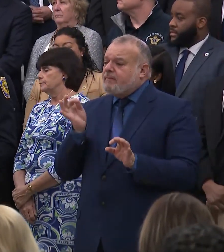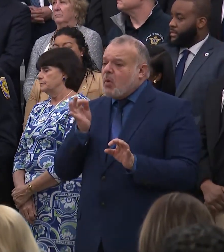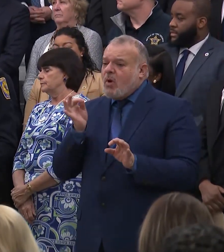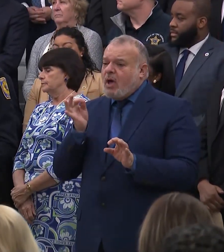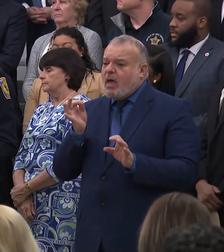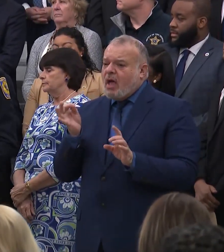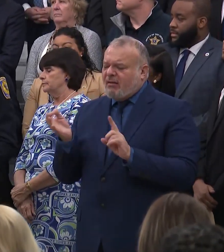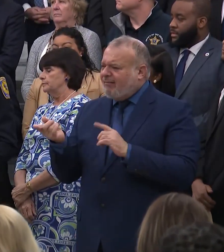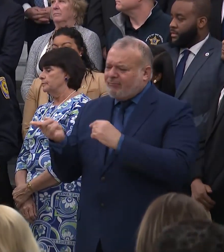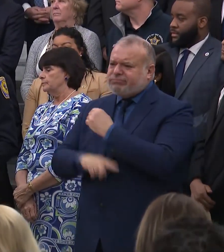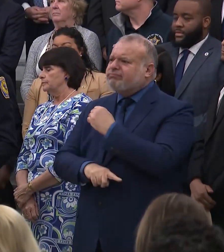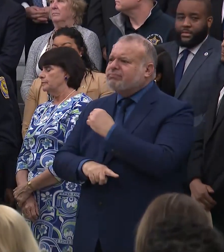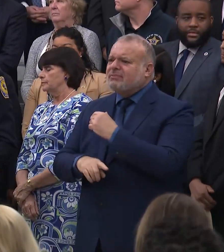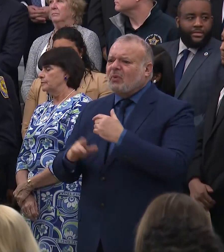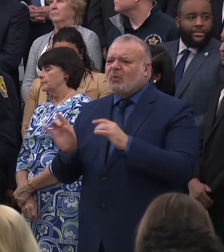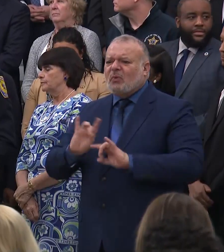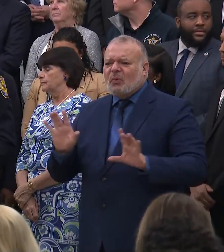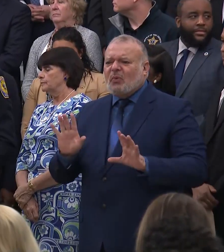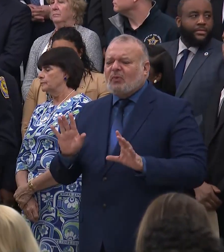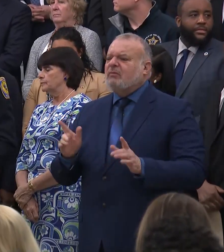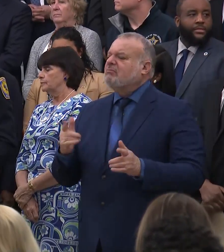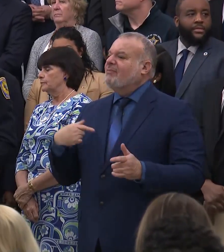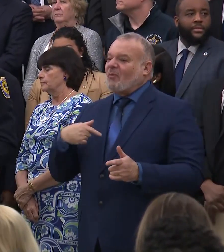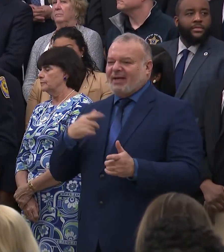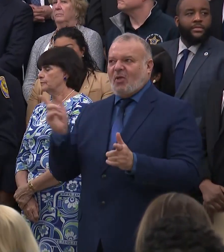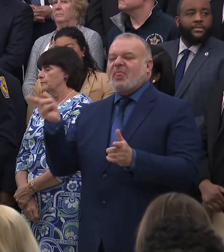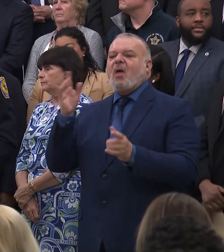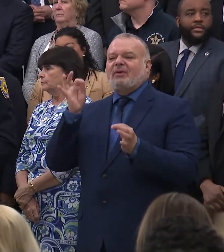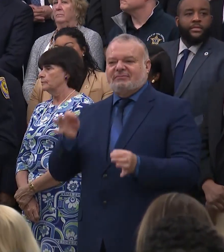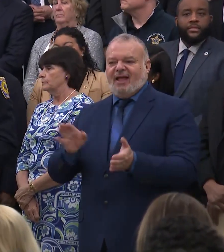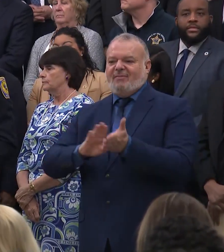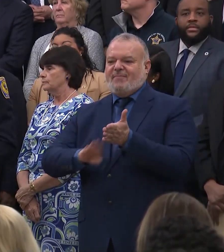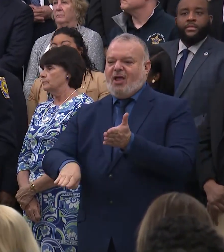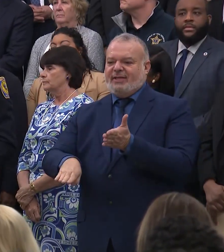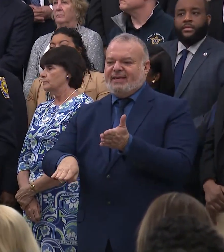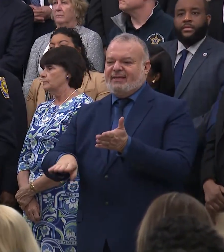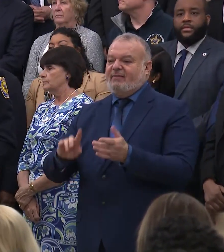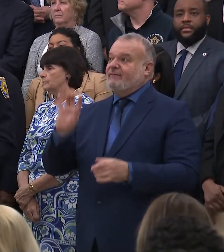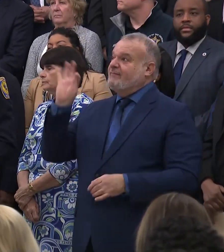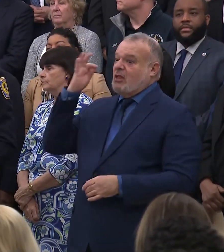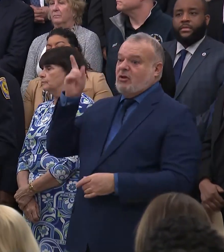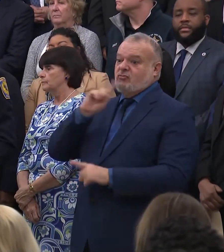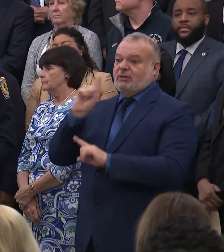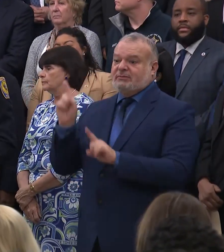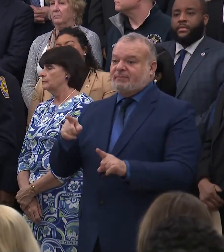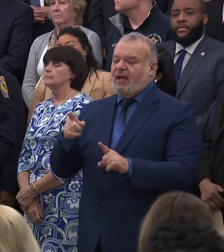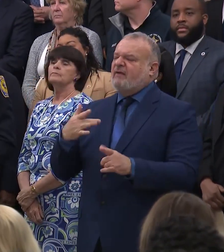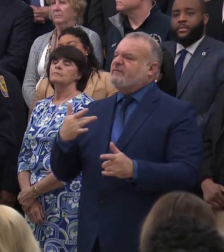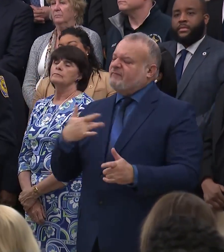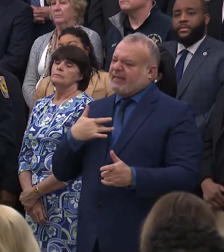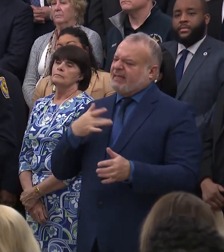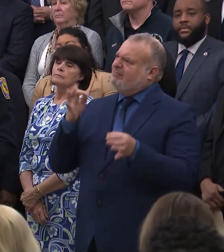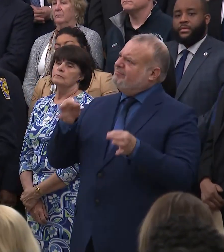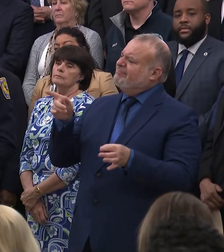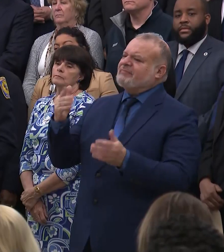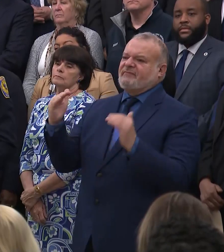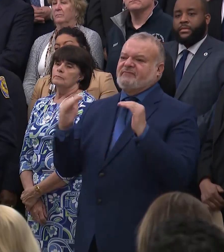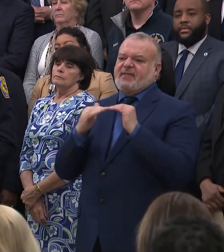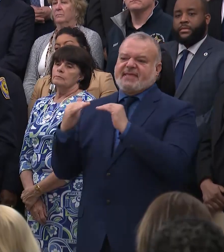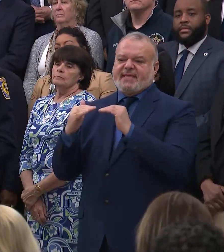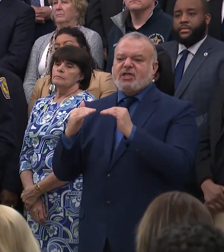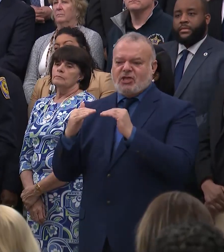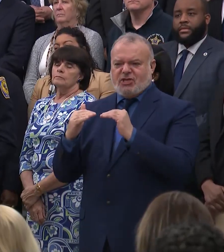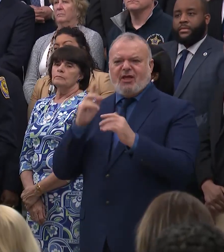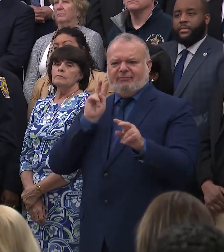Governor Healey's pardon provides a fair and impartial response to prior misdemeanor marijuana possession offenses, helping align